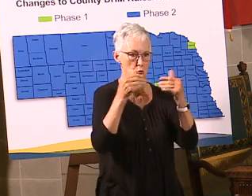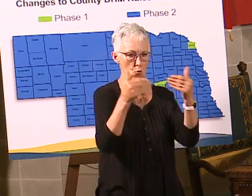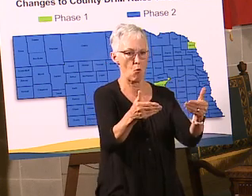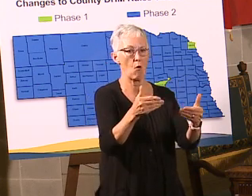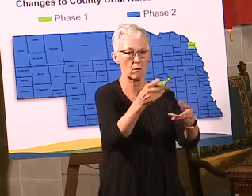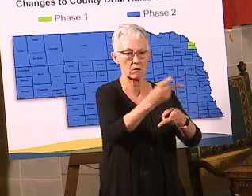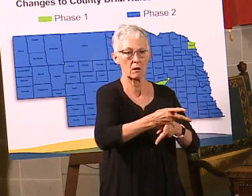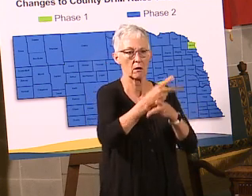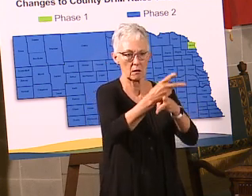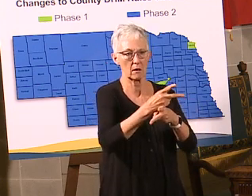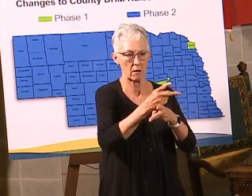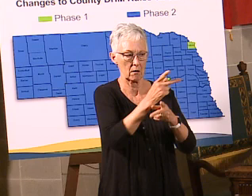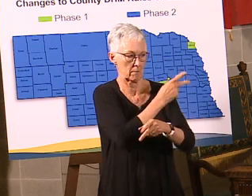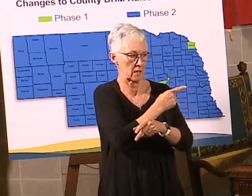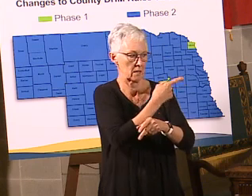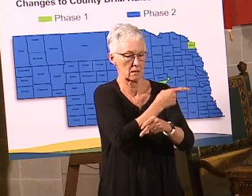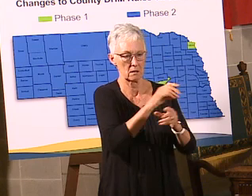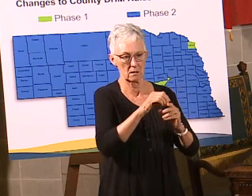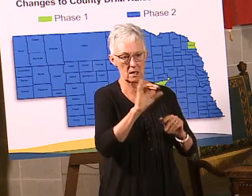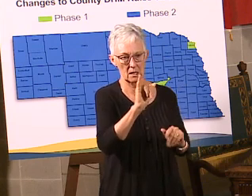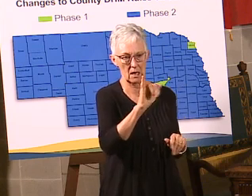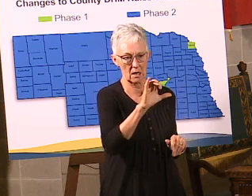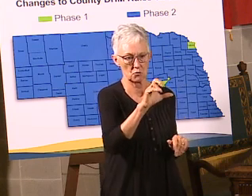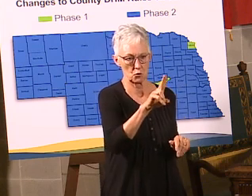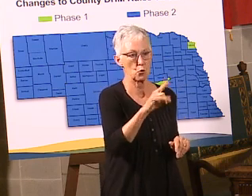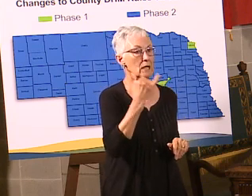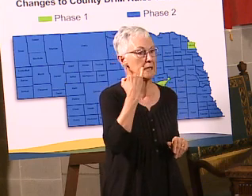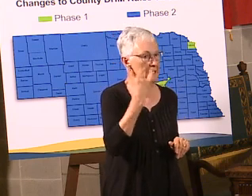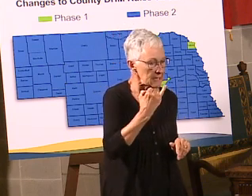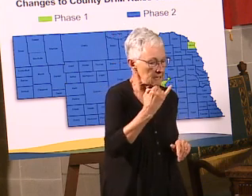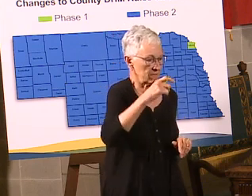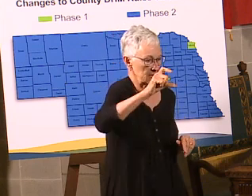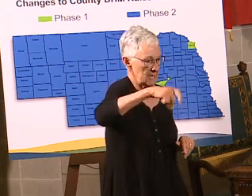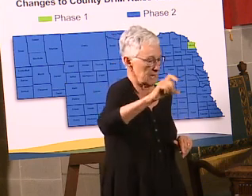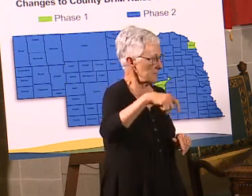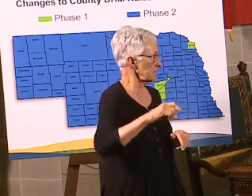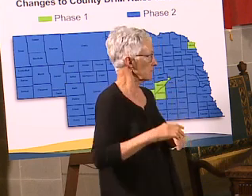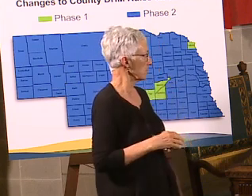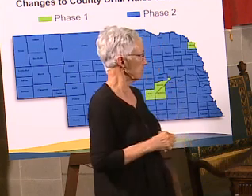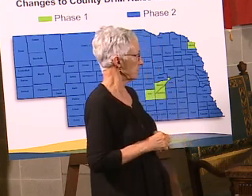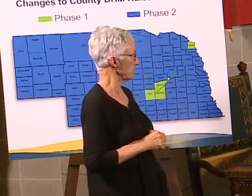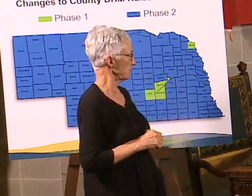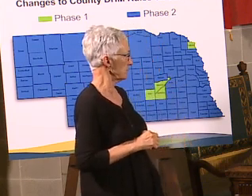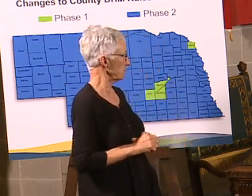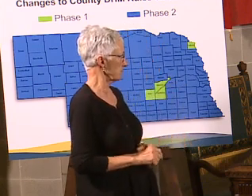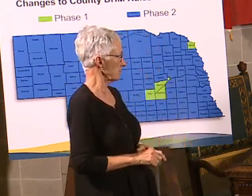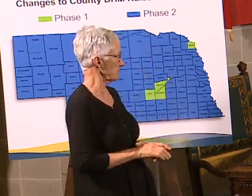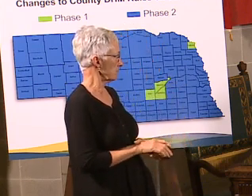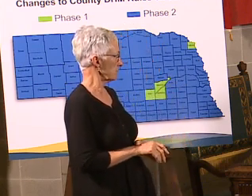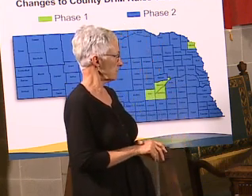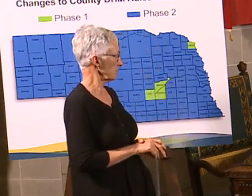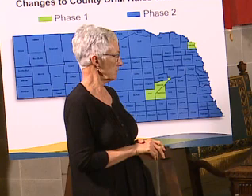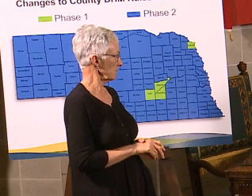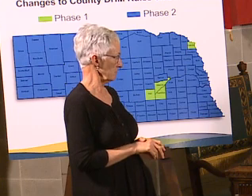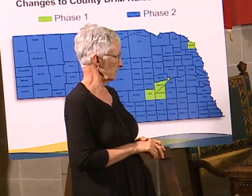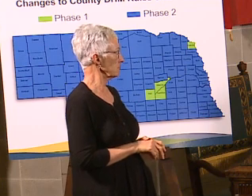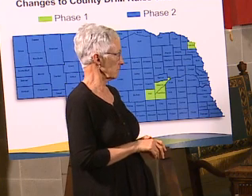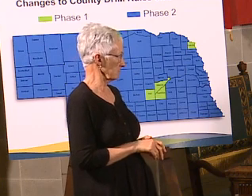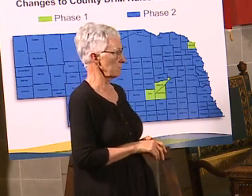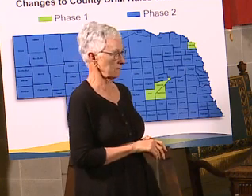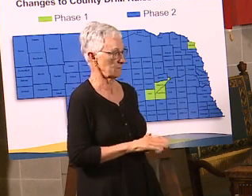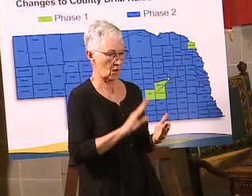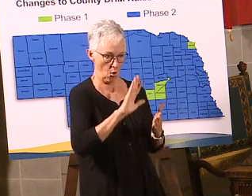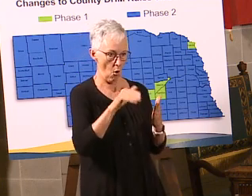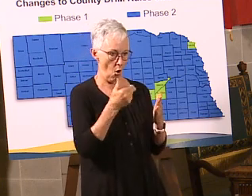take care of an ICU patient now, should that be necessary. Dr. Antone, in the data you provided, those are staffed hospital beds. Yeah, those are